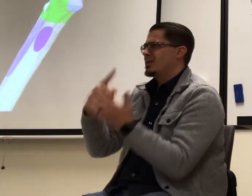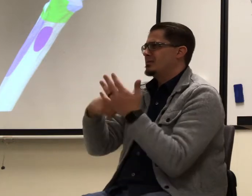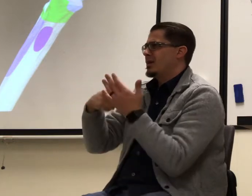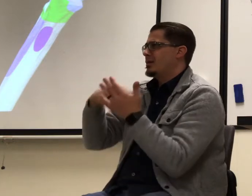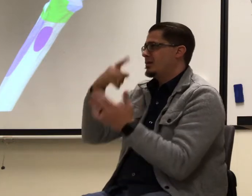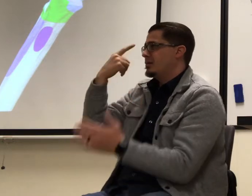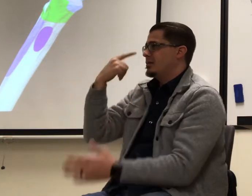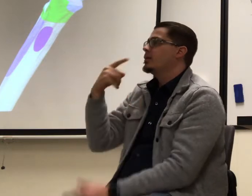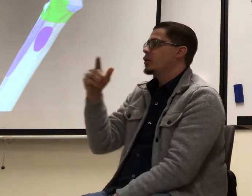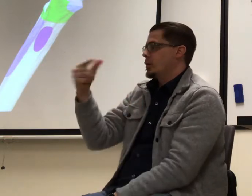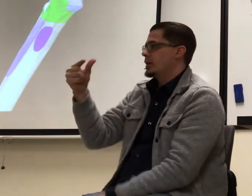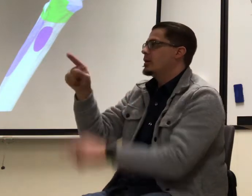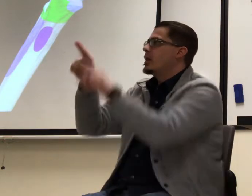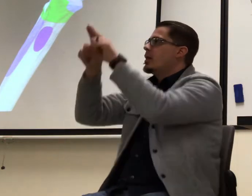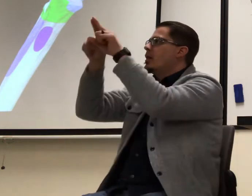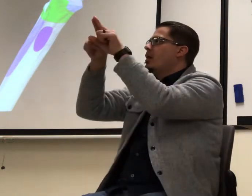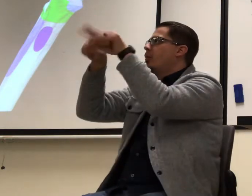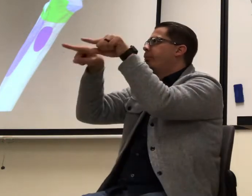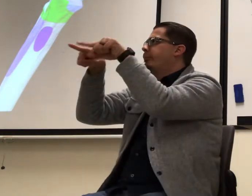a second